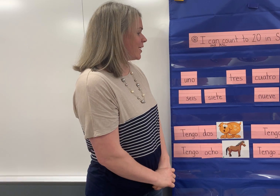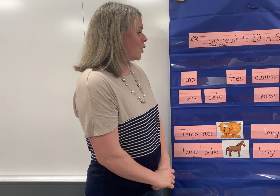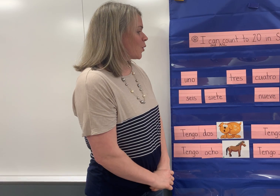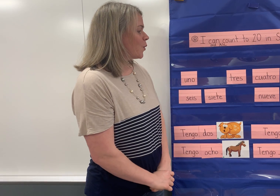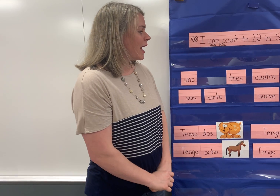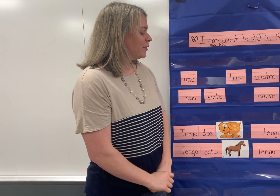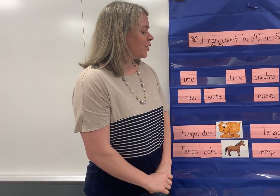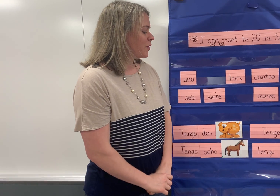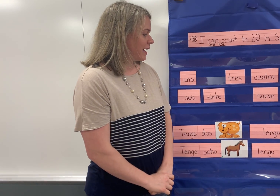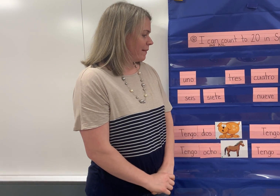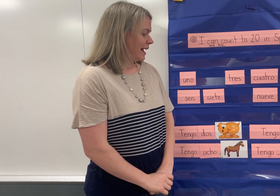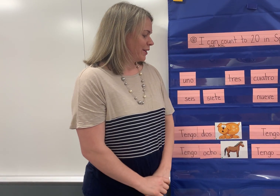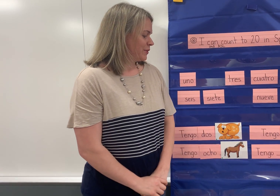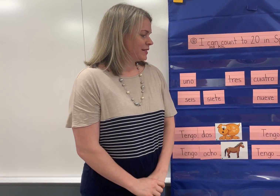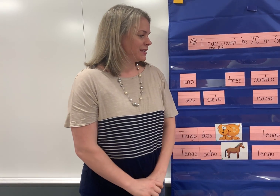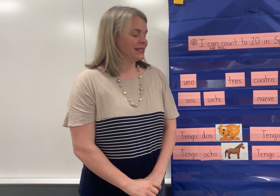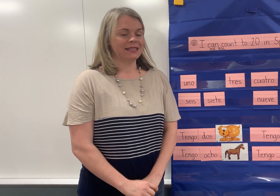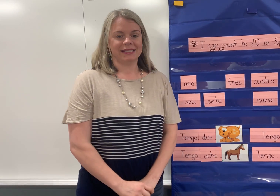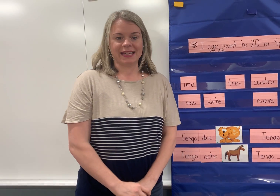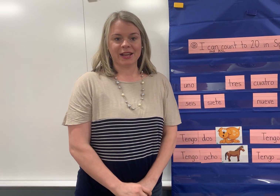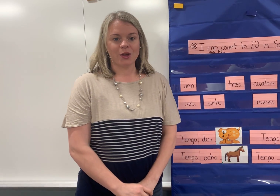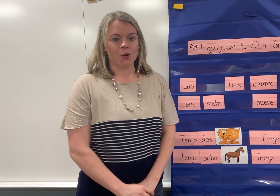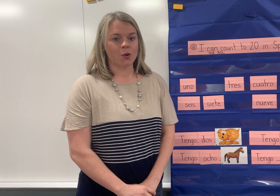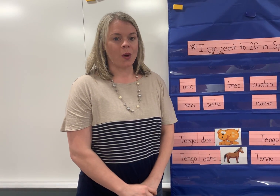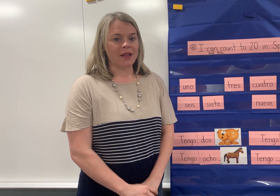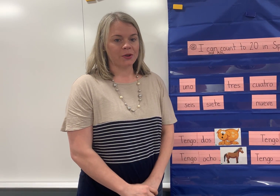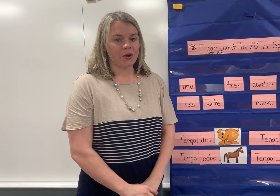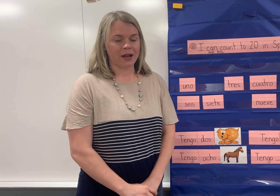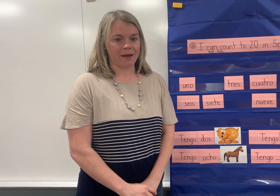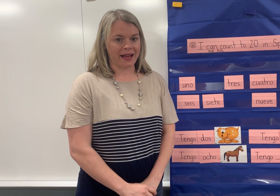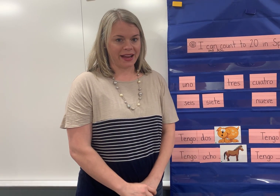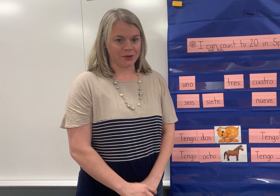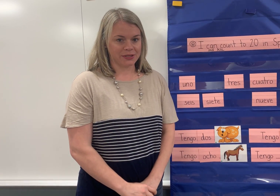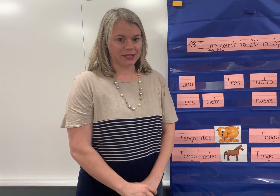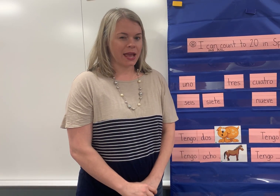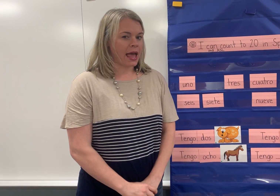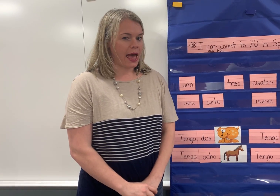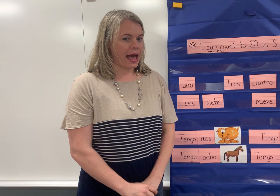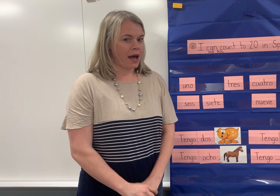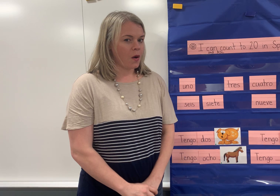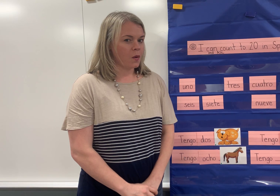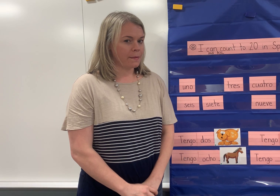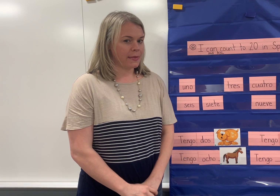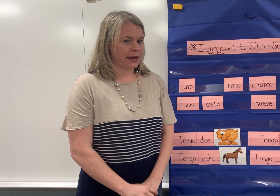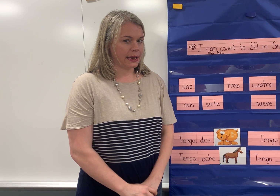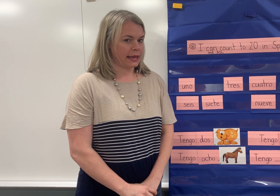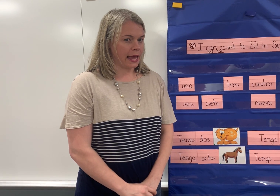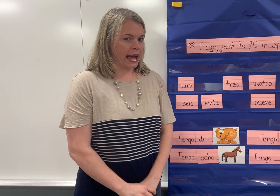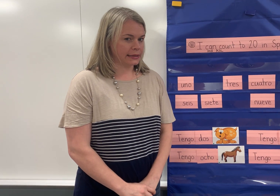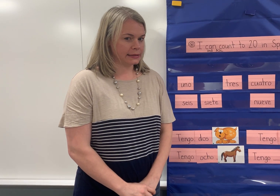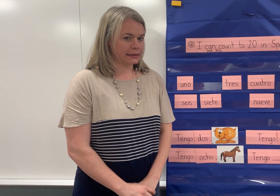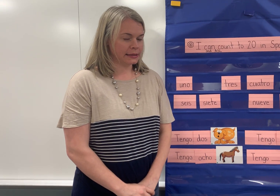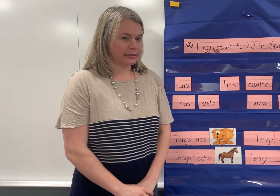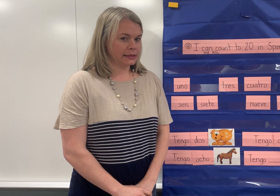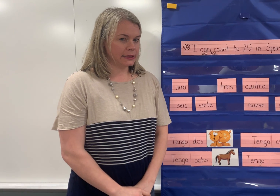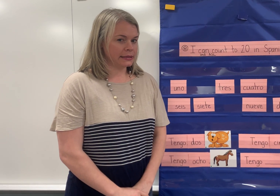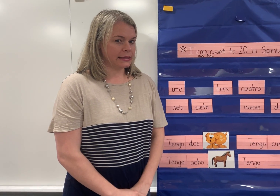Tengo 4 caballos. Tengo 4 caballos. How many cats?